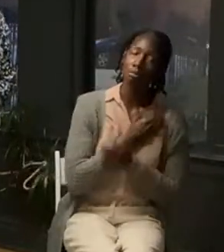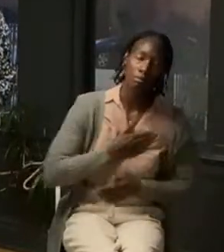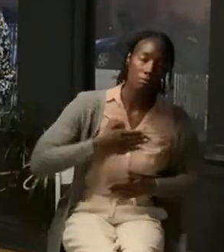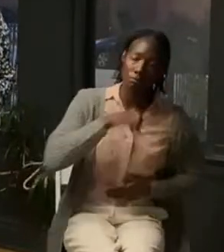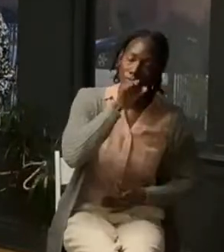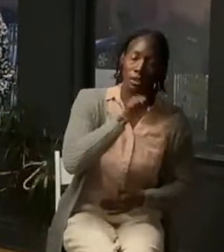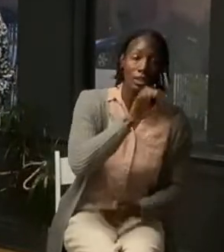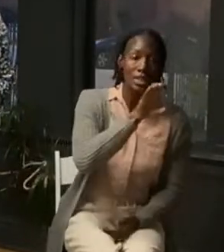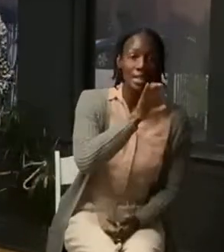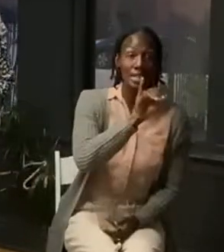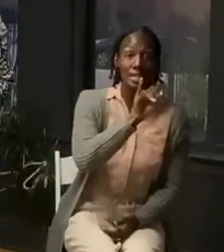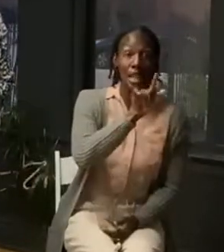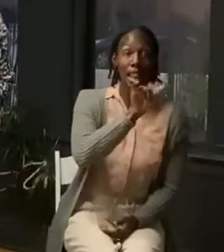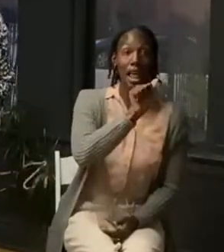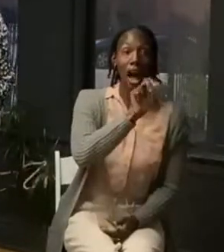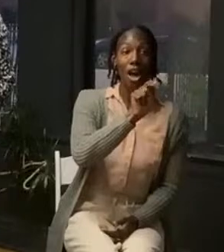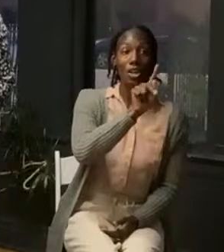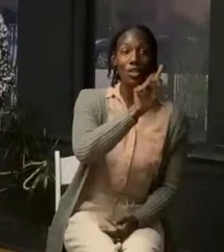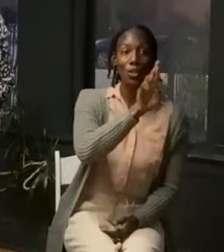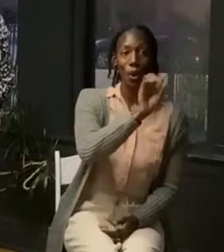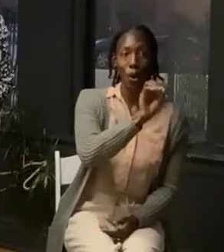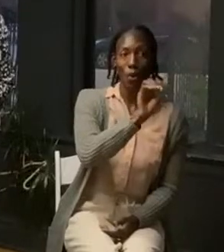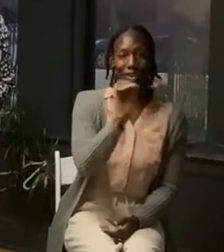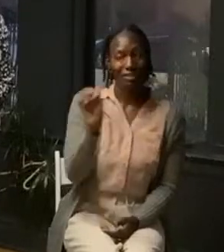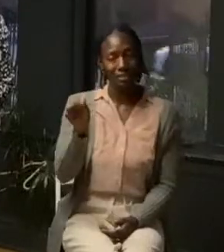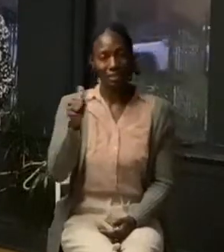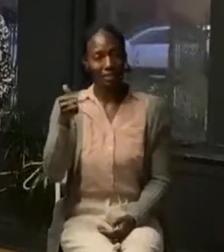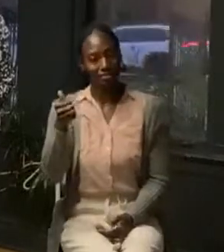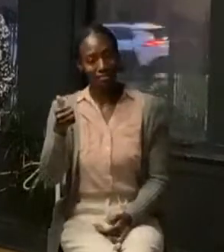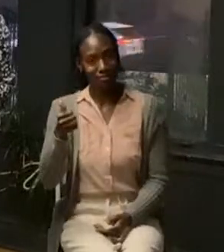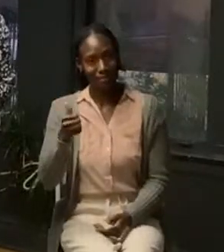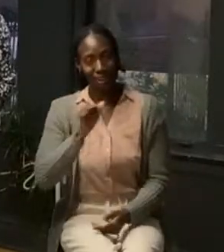and those incapable of love.